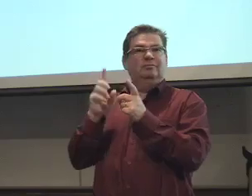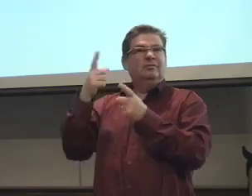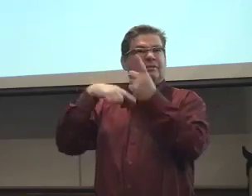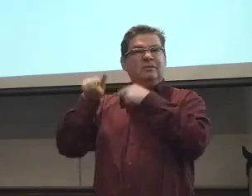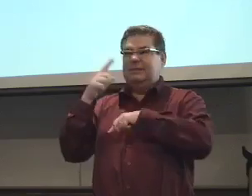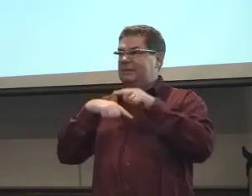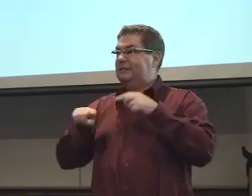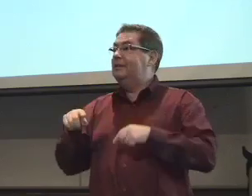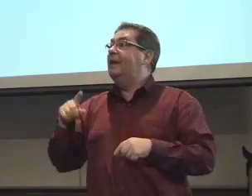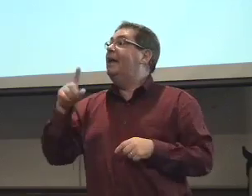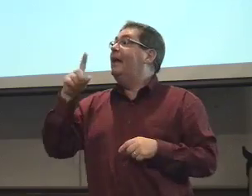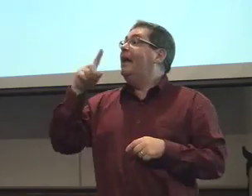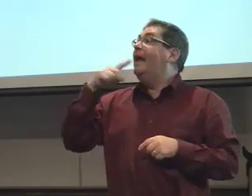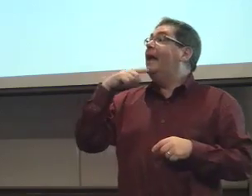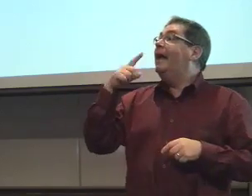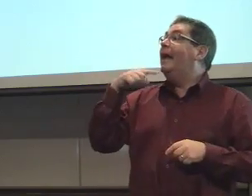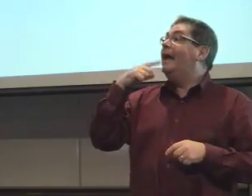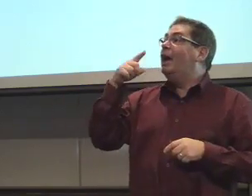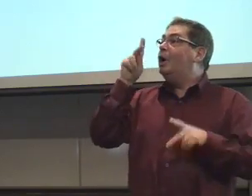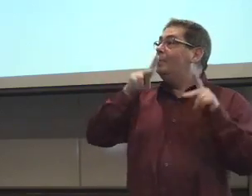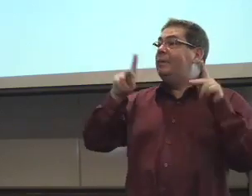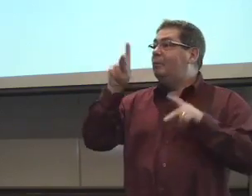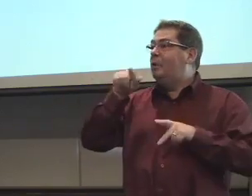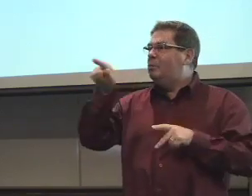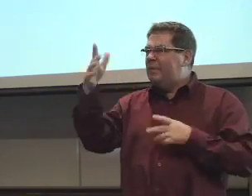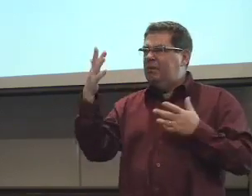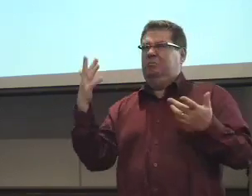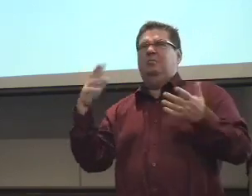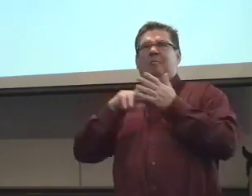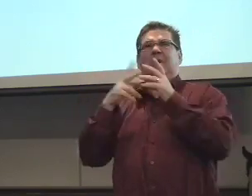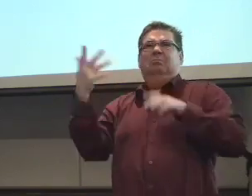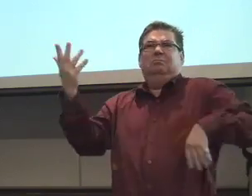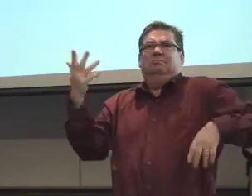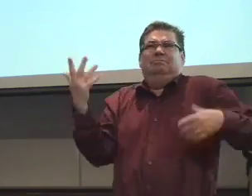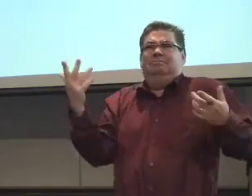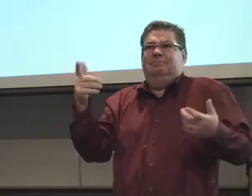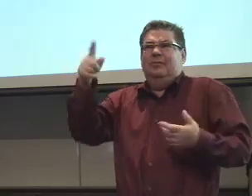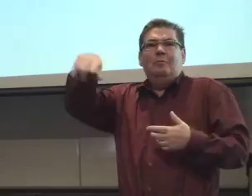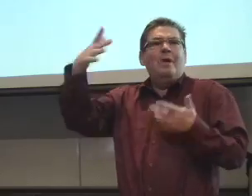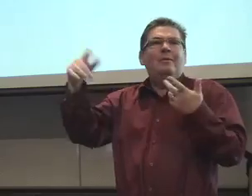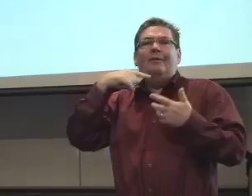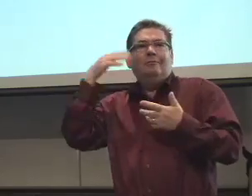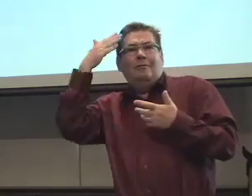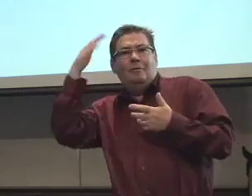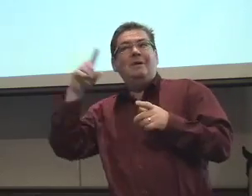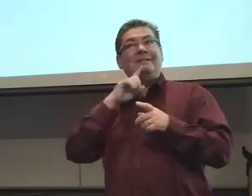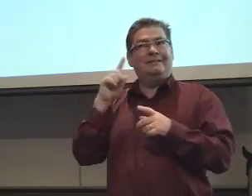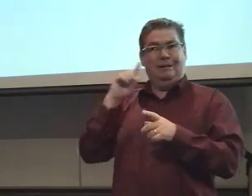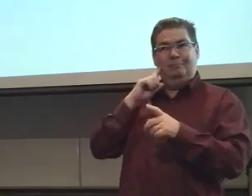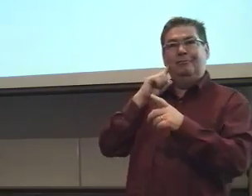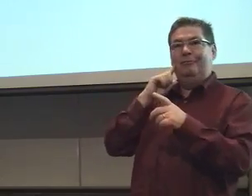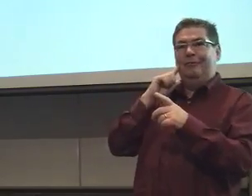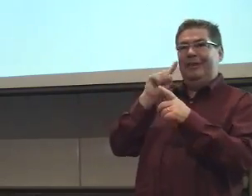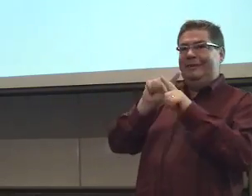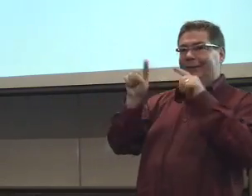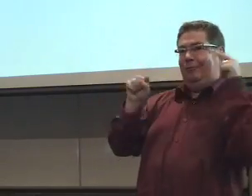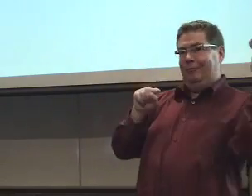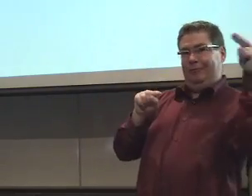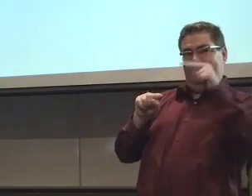Now for hearing people who aren't really understanding this is like so. For deaf people, what would a